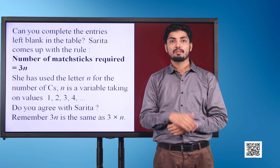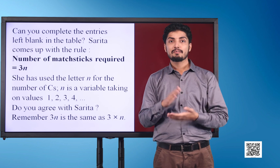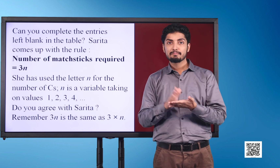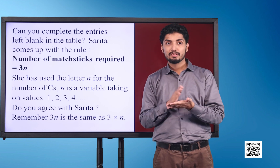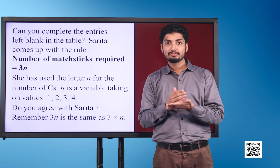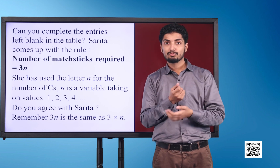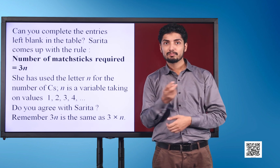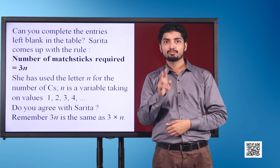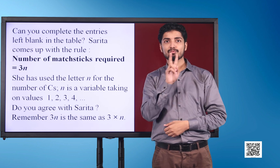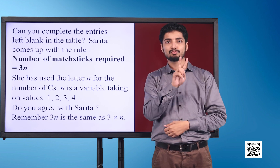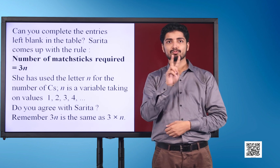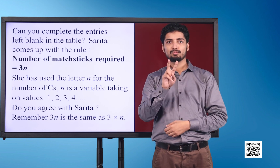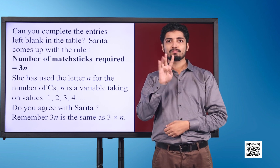Page 224.